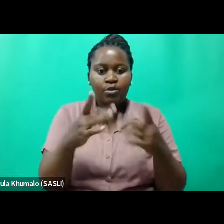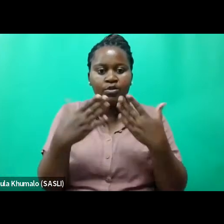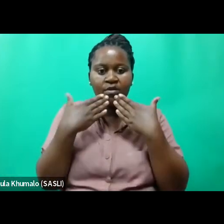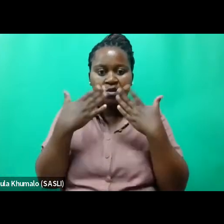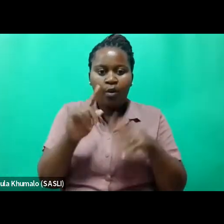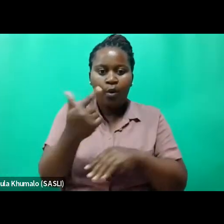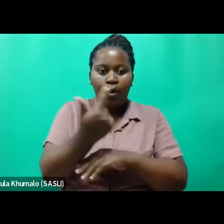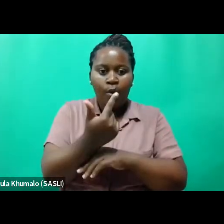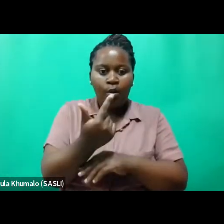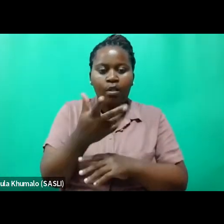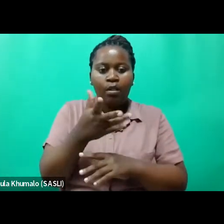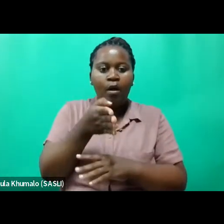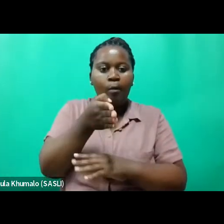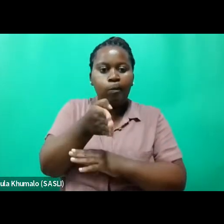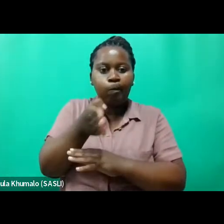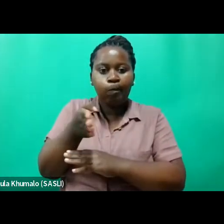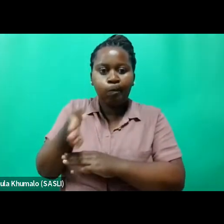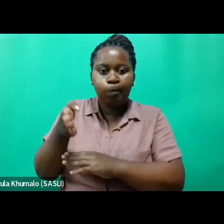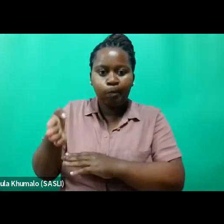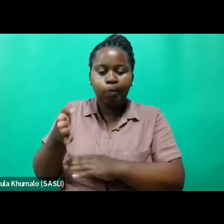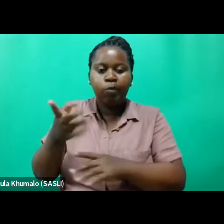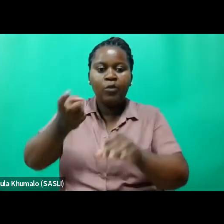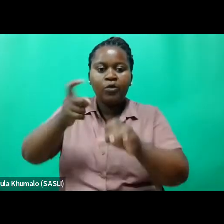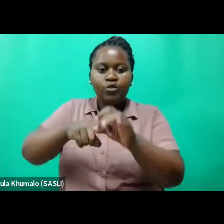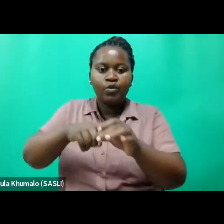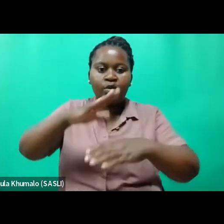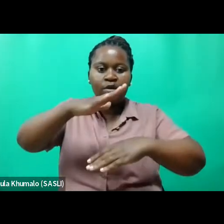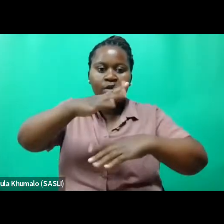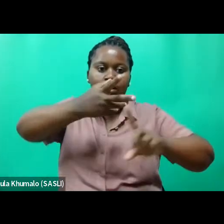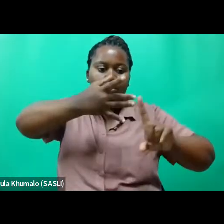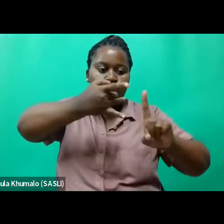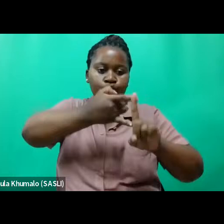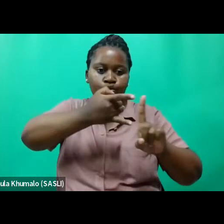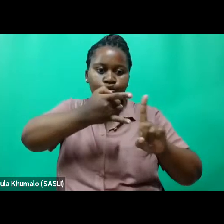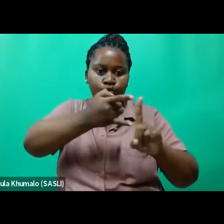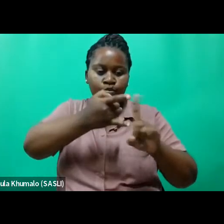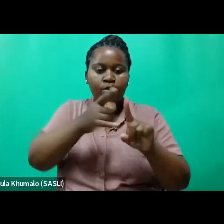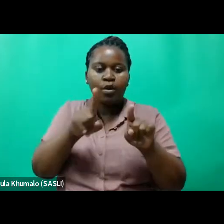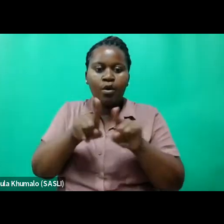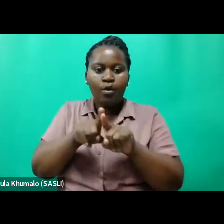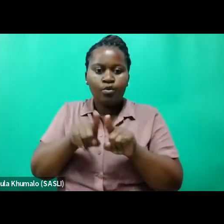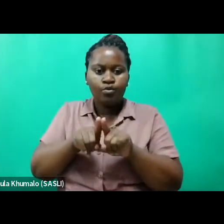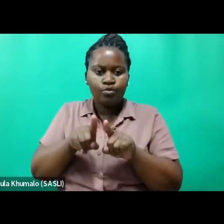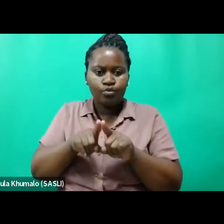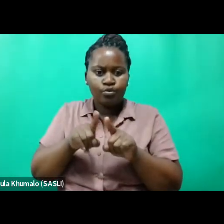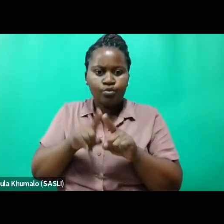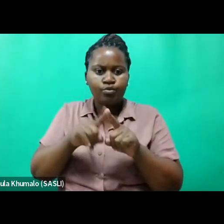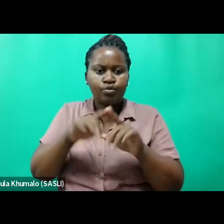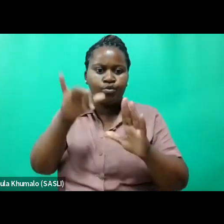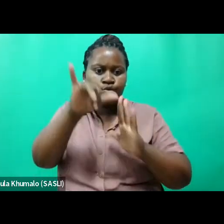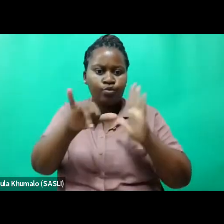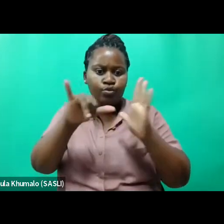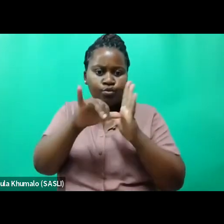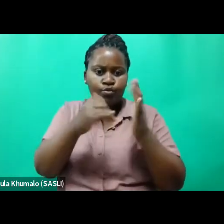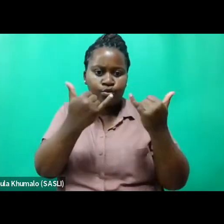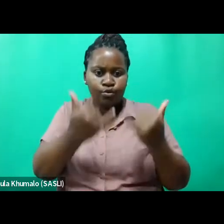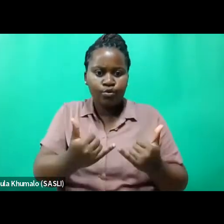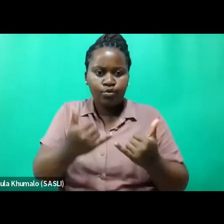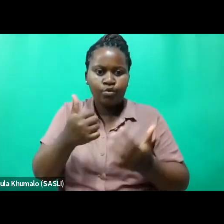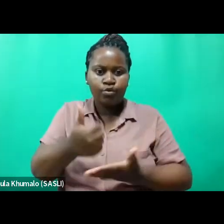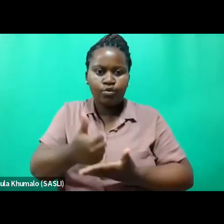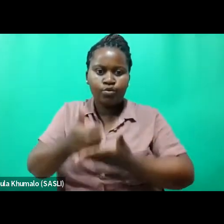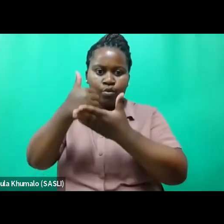who've attended on the Zoom platform and via live stream on YouTube today to help make this